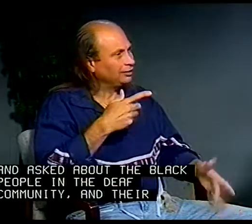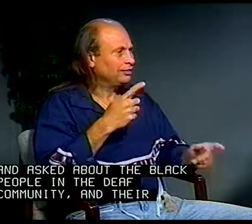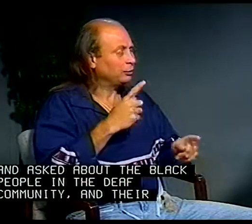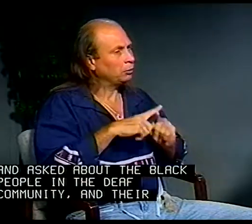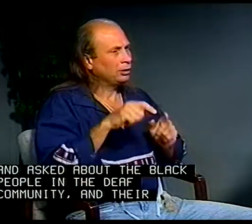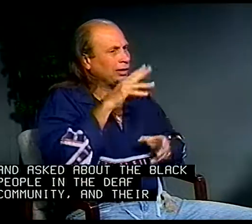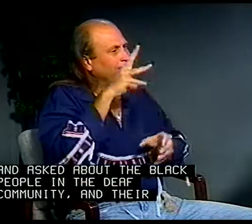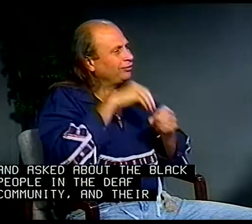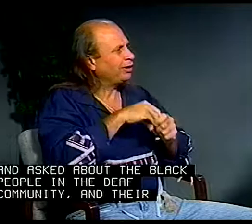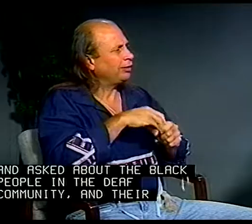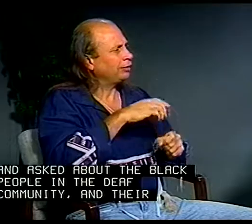about